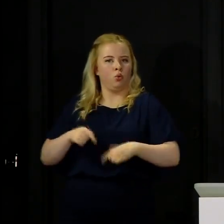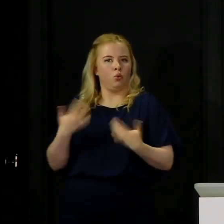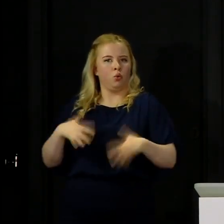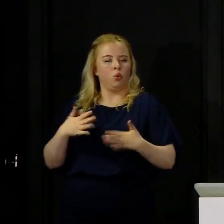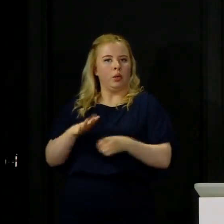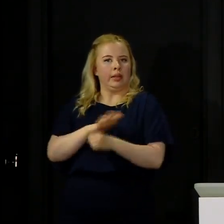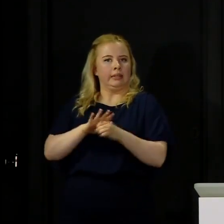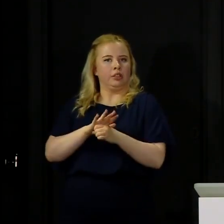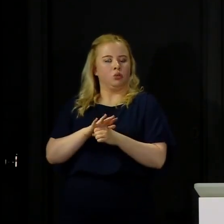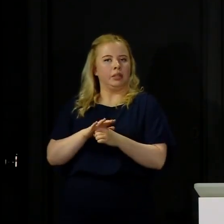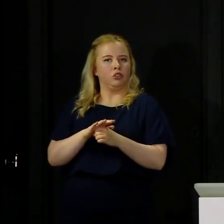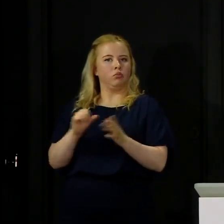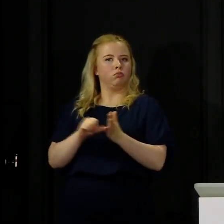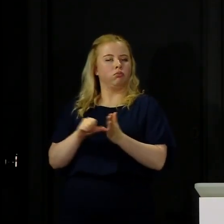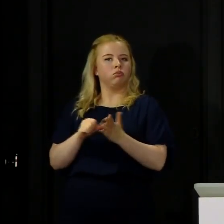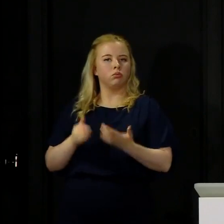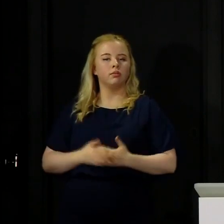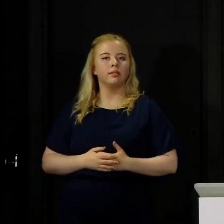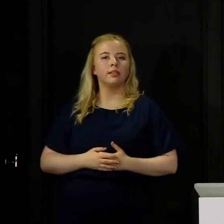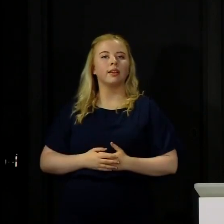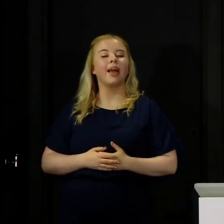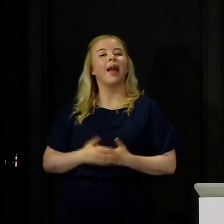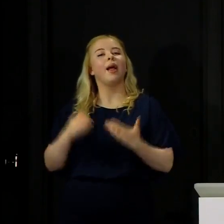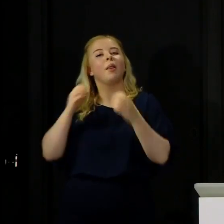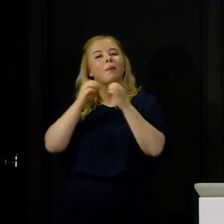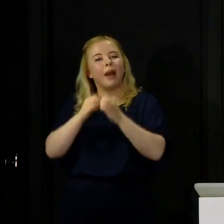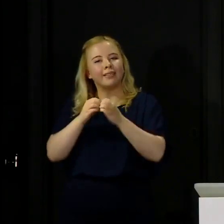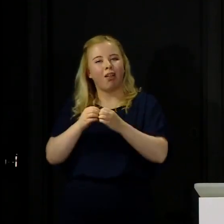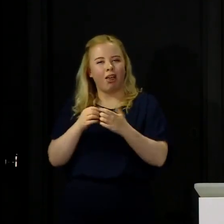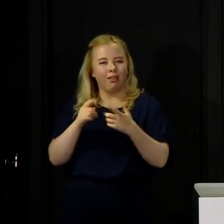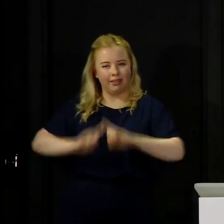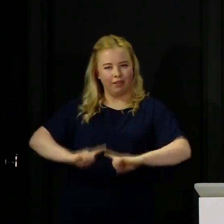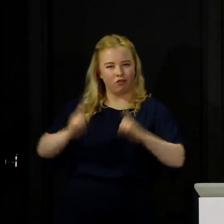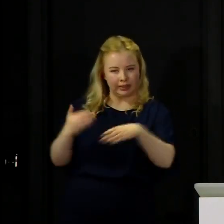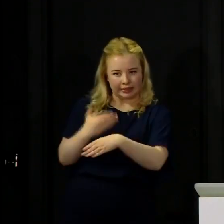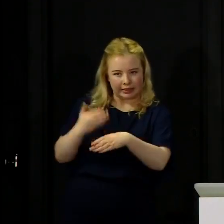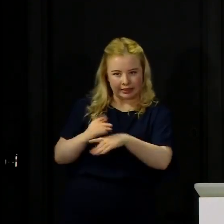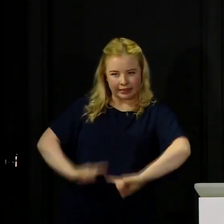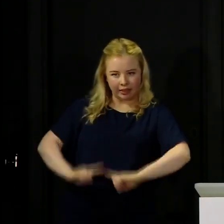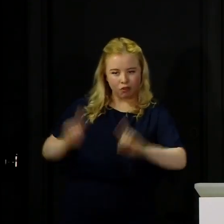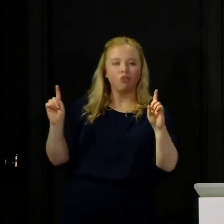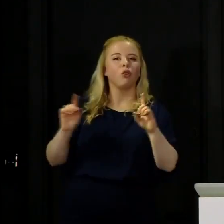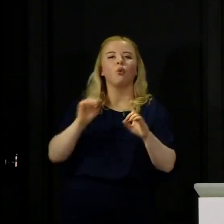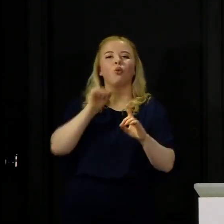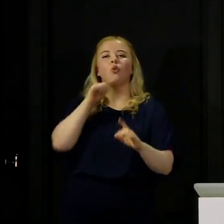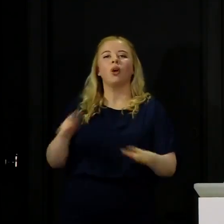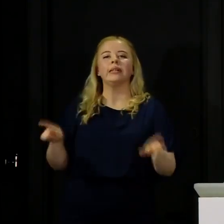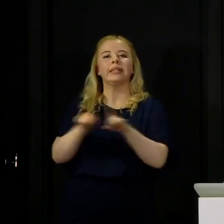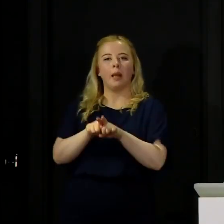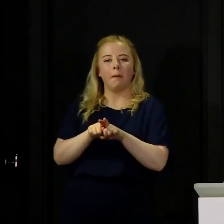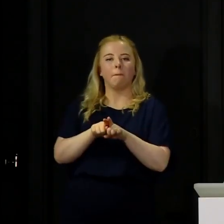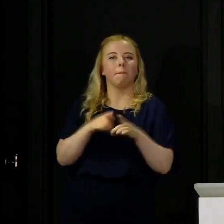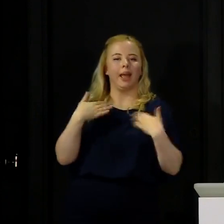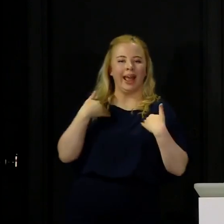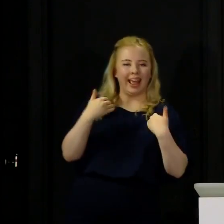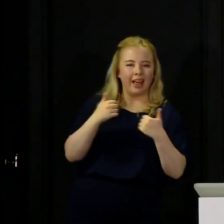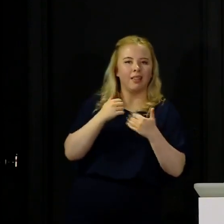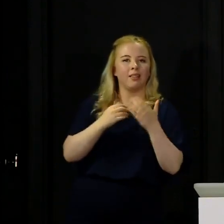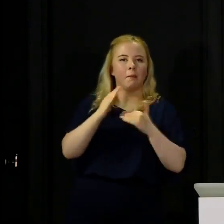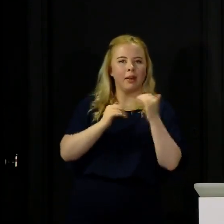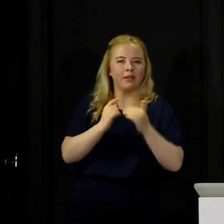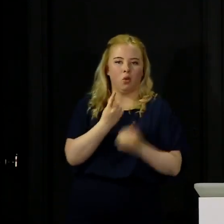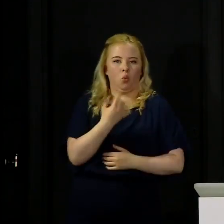that those principles will be very much the same. Obviously, the practical considerations and the practical issues we face are not exactly the same between building